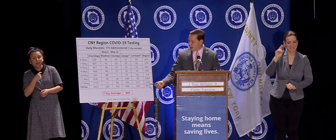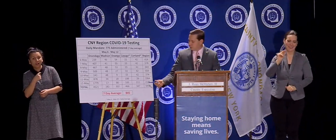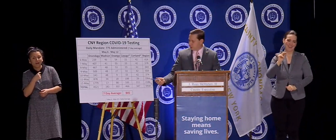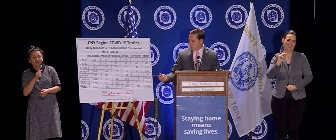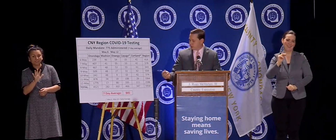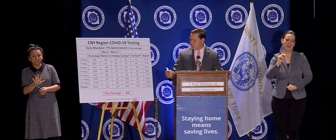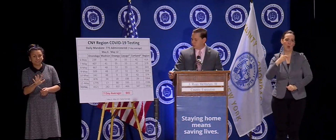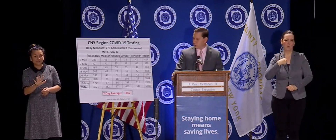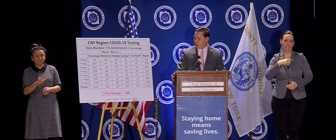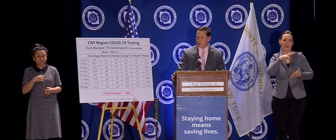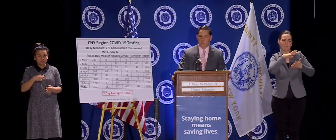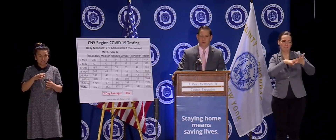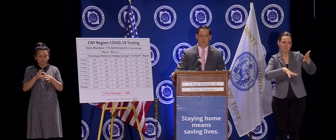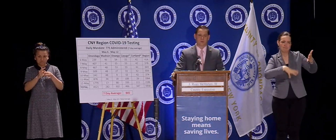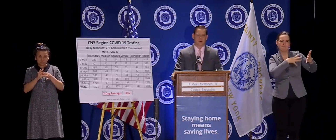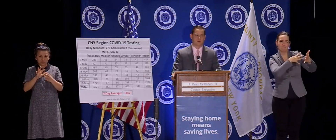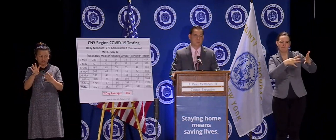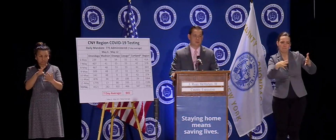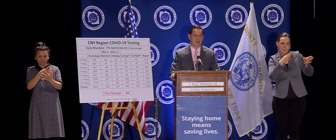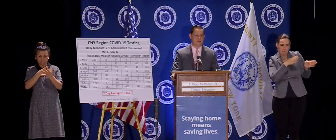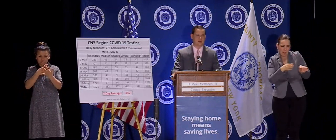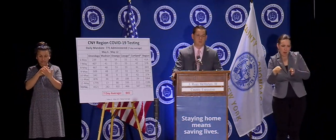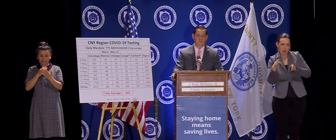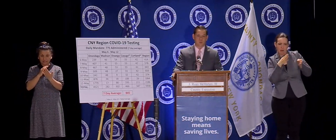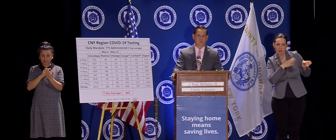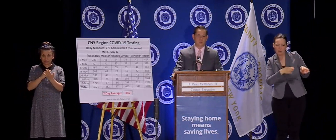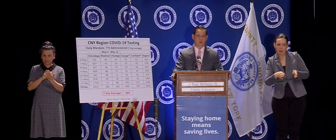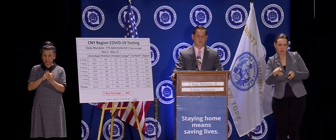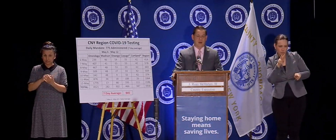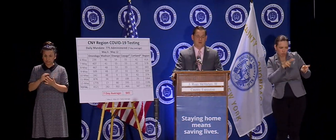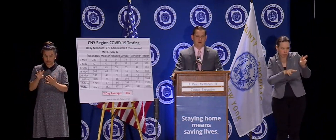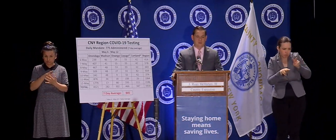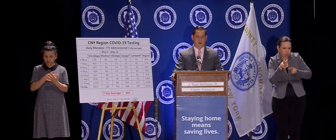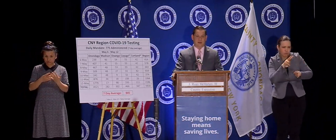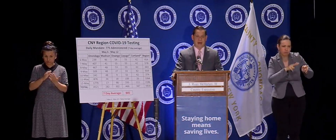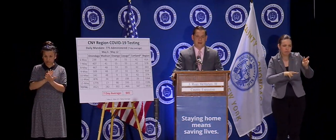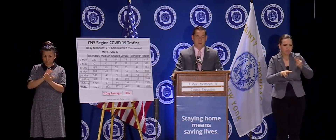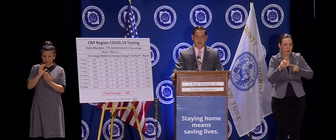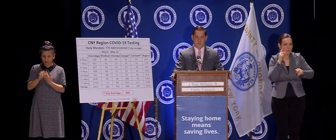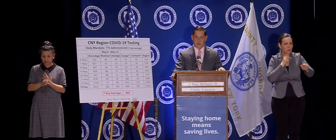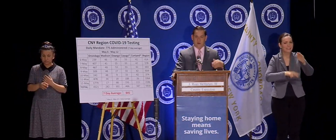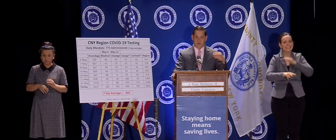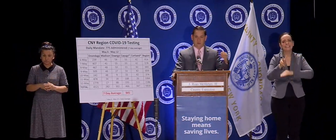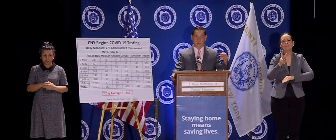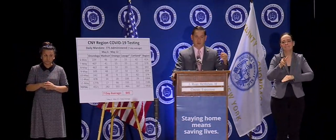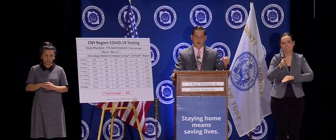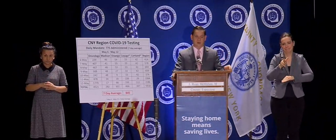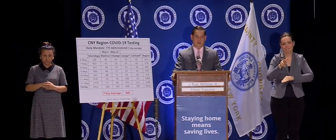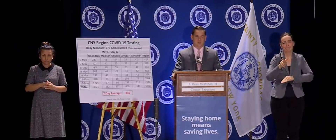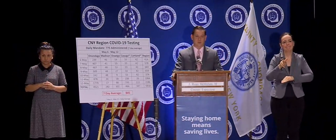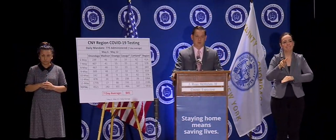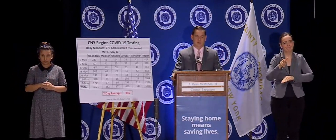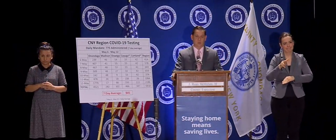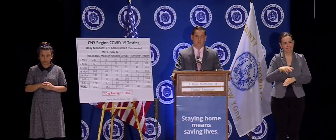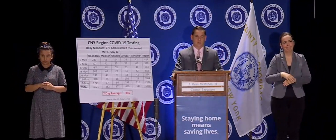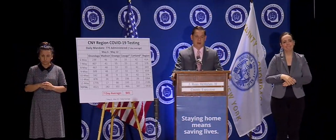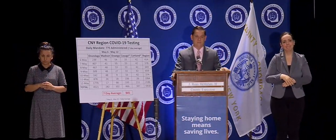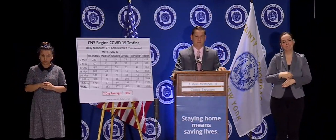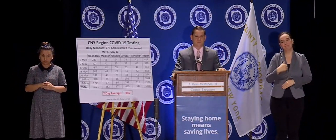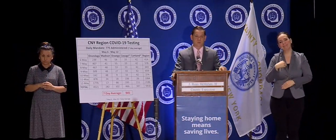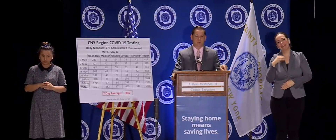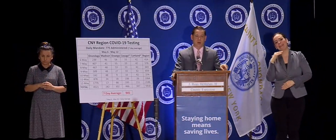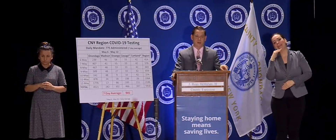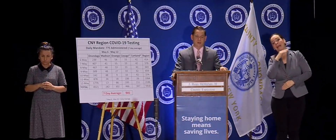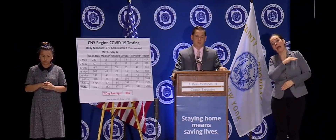another day, and we already hit 3,300 tests. So we'll do more than 500. So I lied. We aren't going to do 3,800 tests. We'll do a lot more than